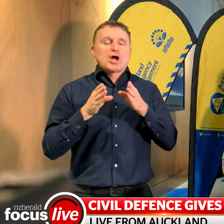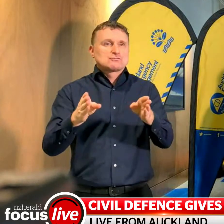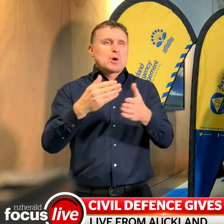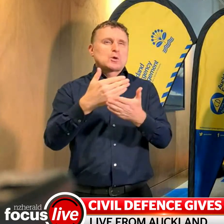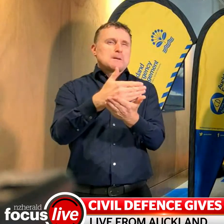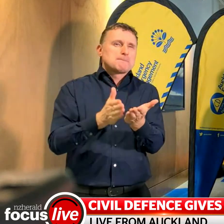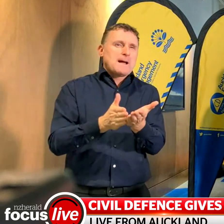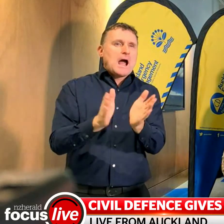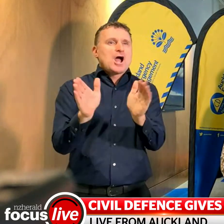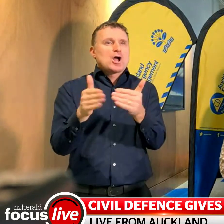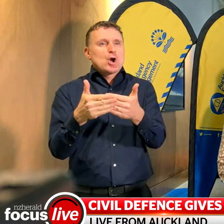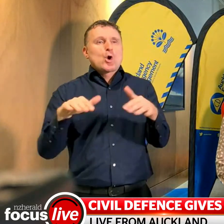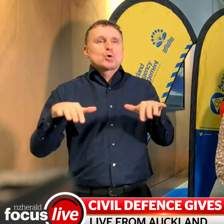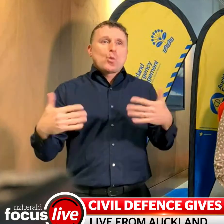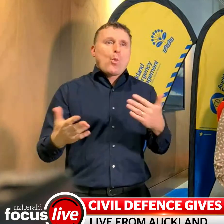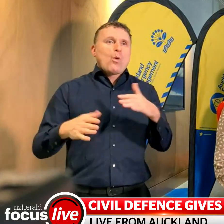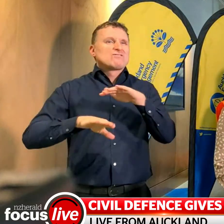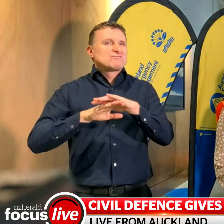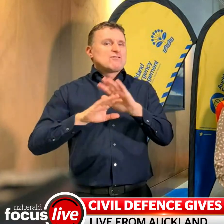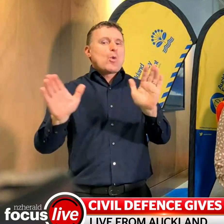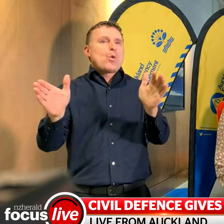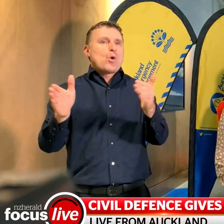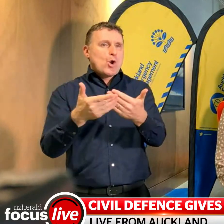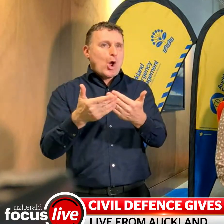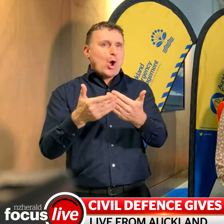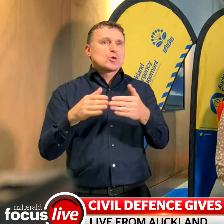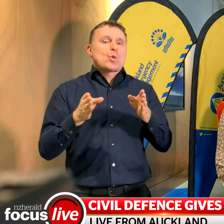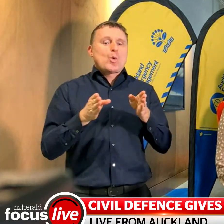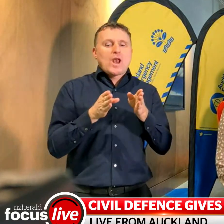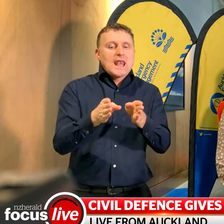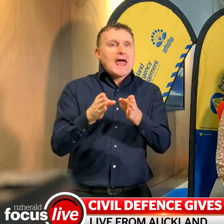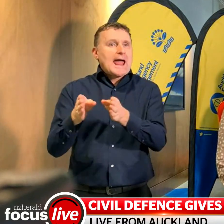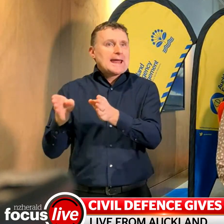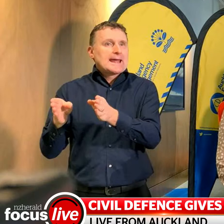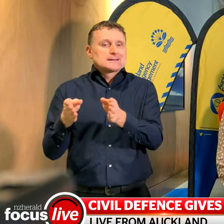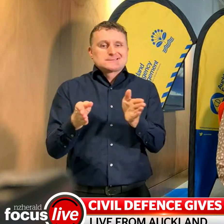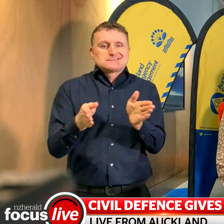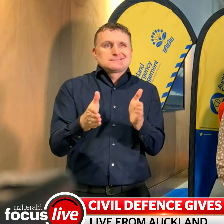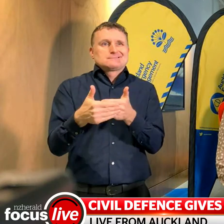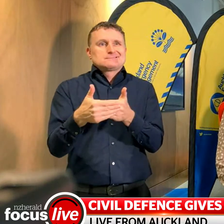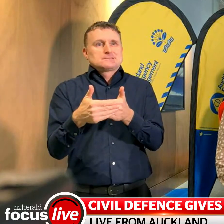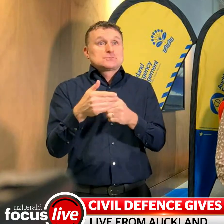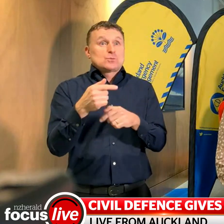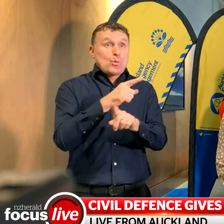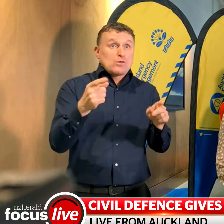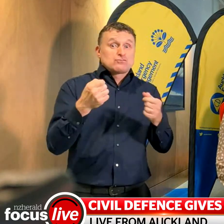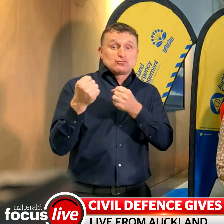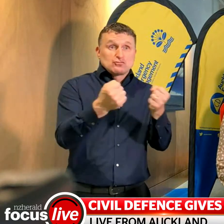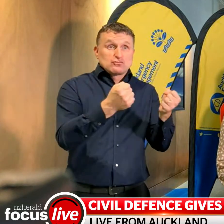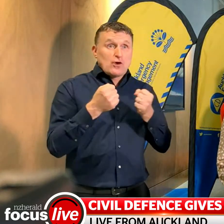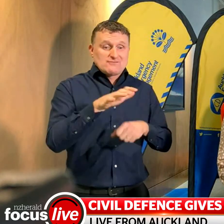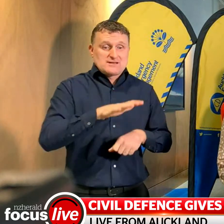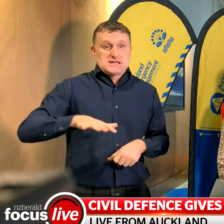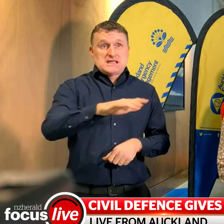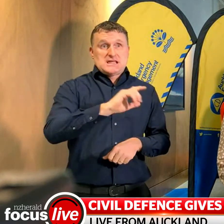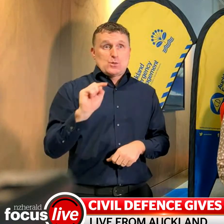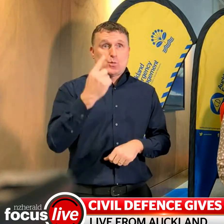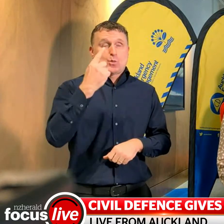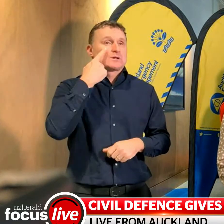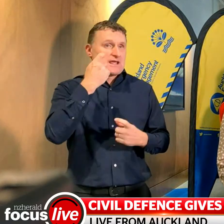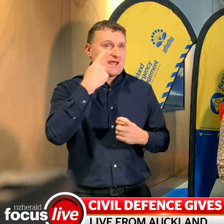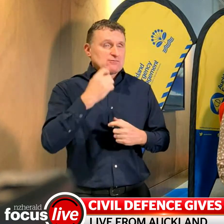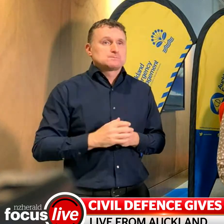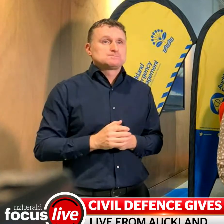or fully closed, with some other roads with lane closures, so please be careful out there. Our bus services